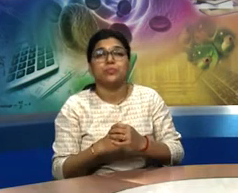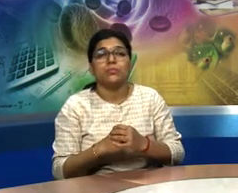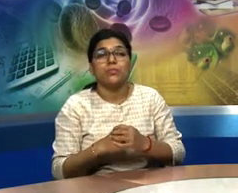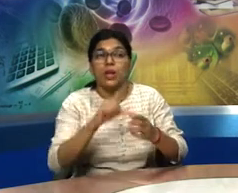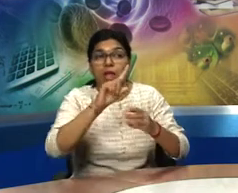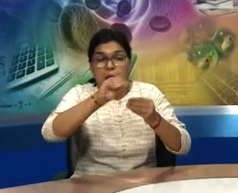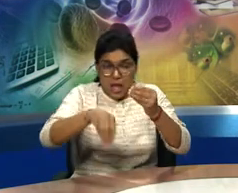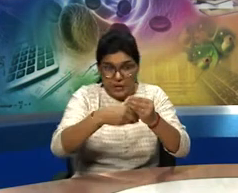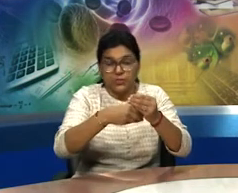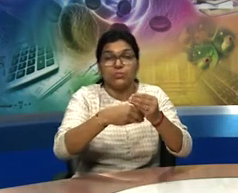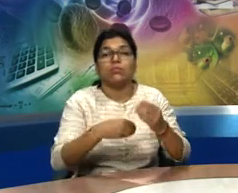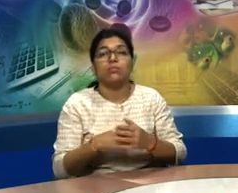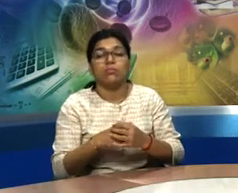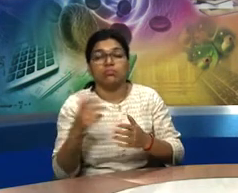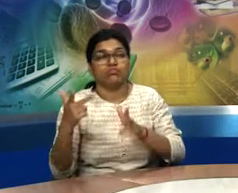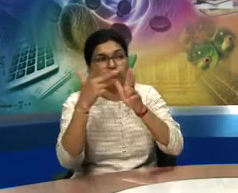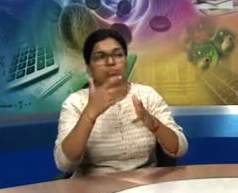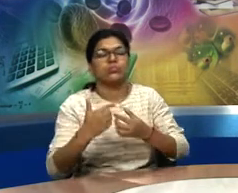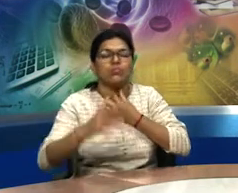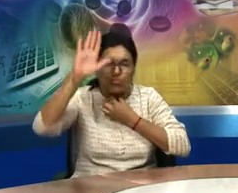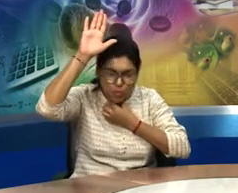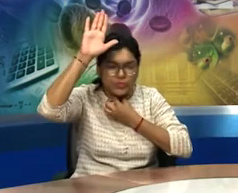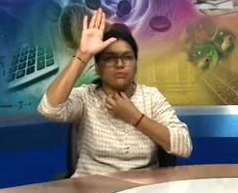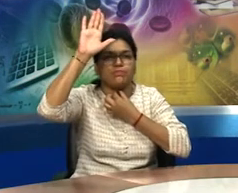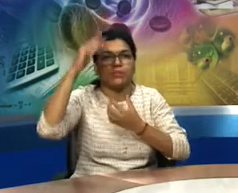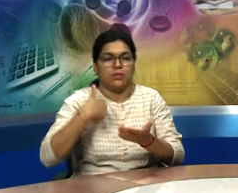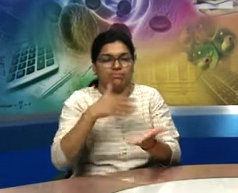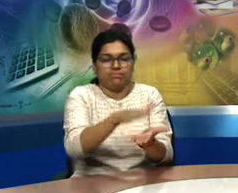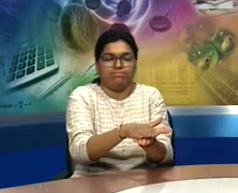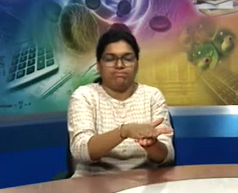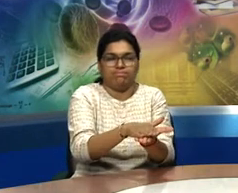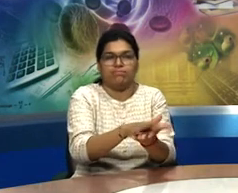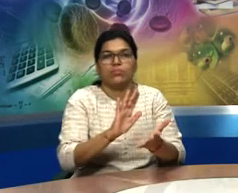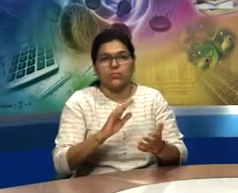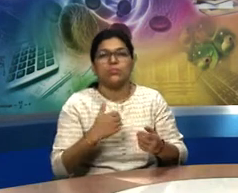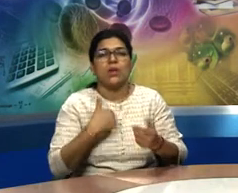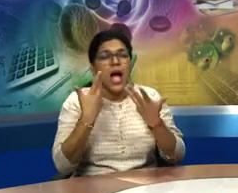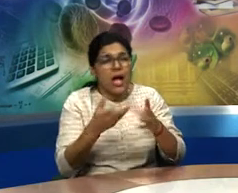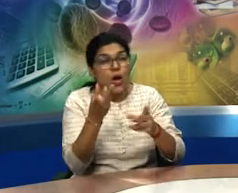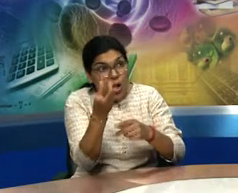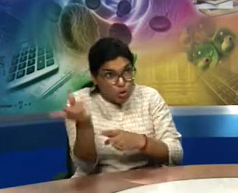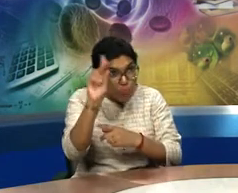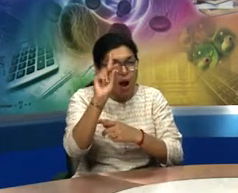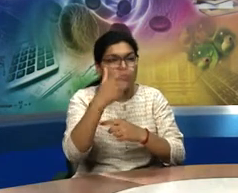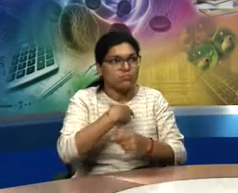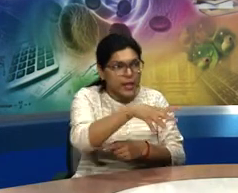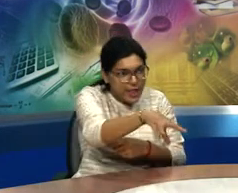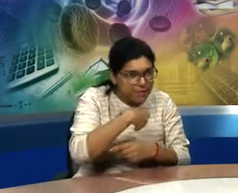at last, he also made a request not to punish himself, himself means